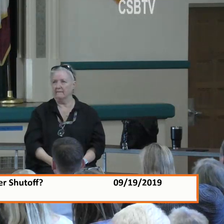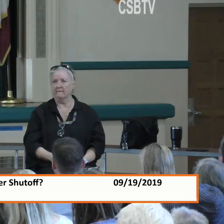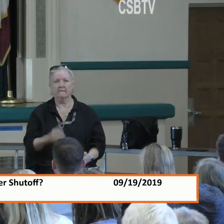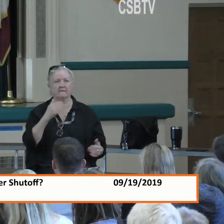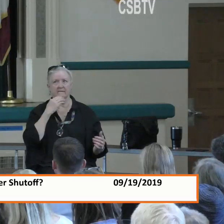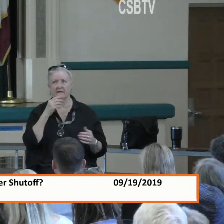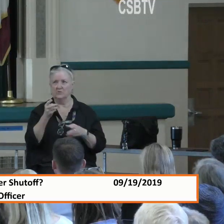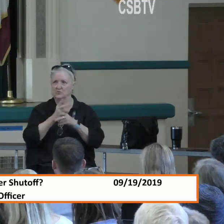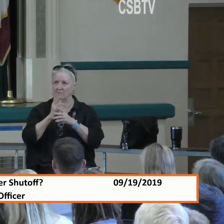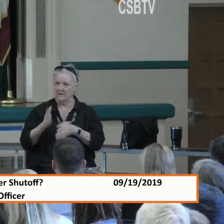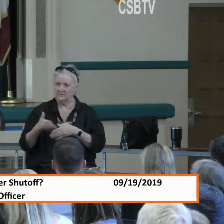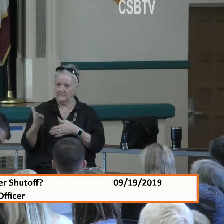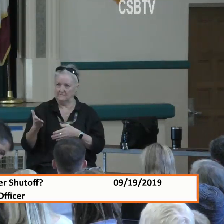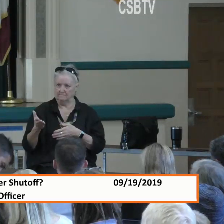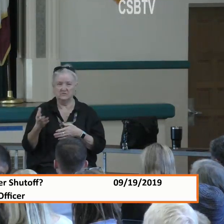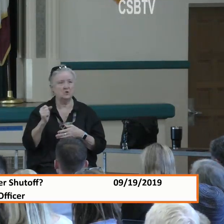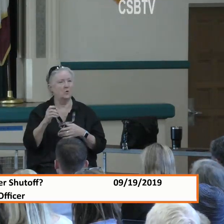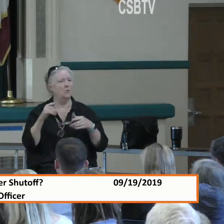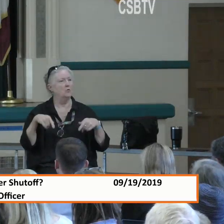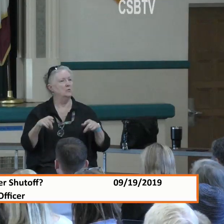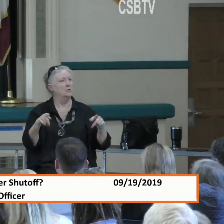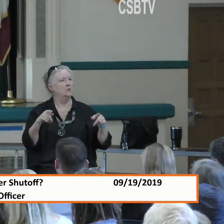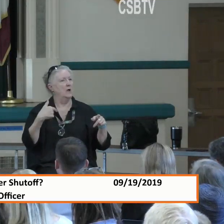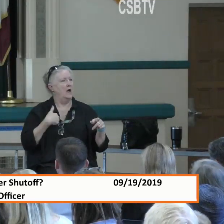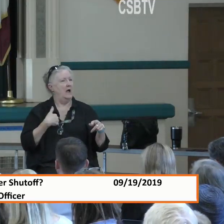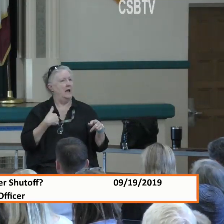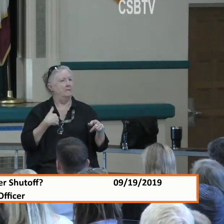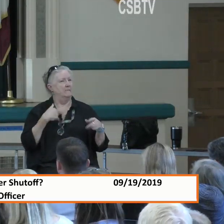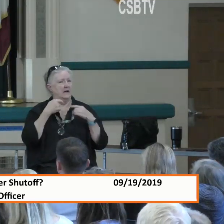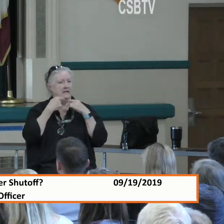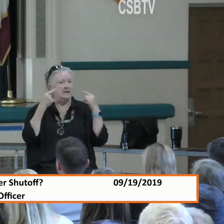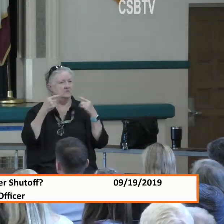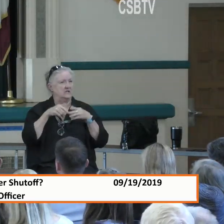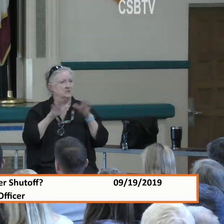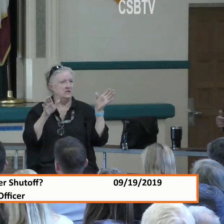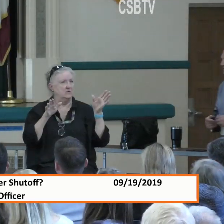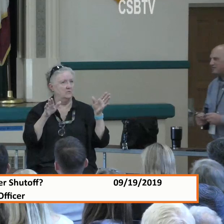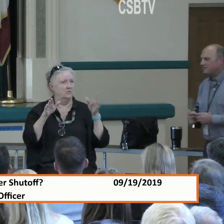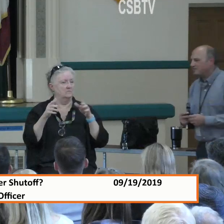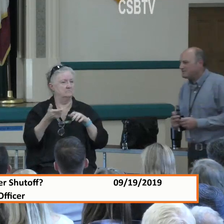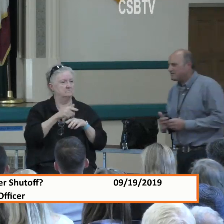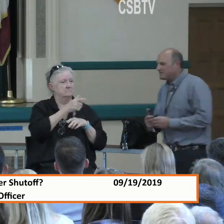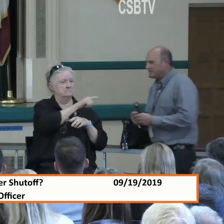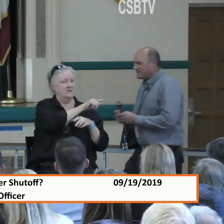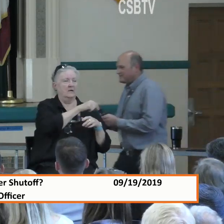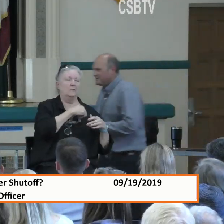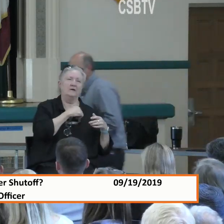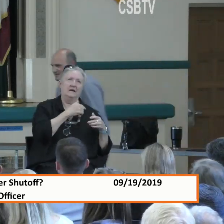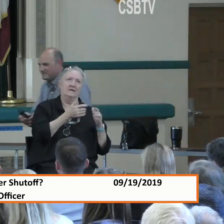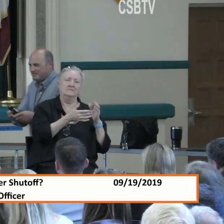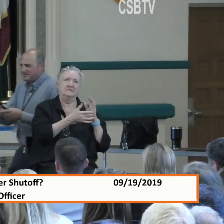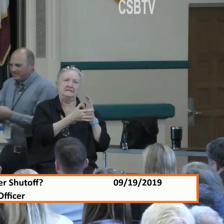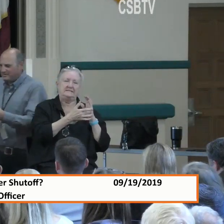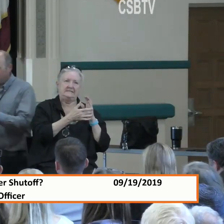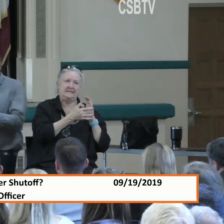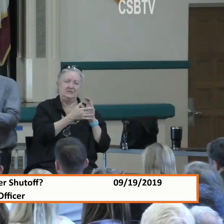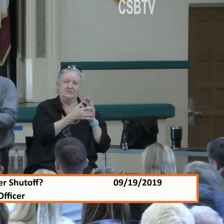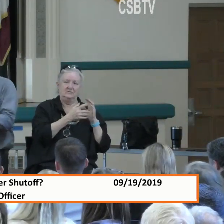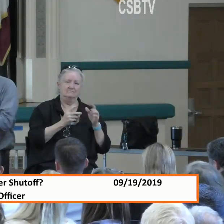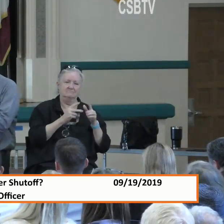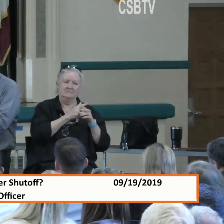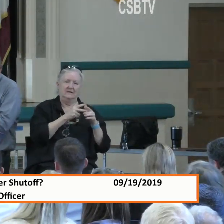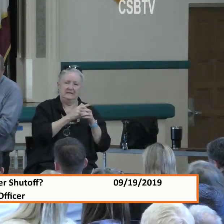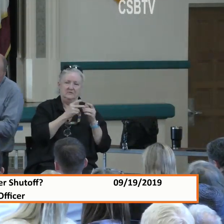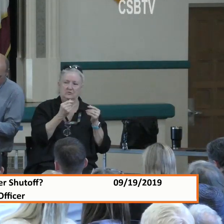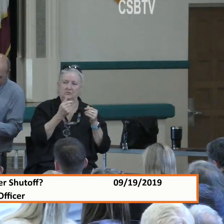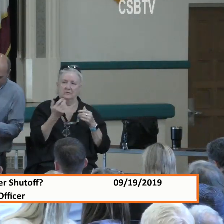Thank you, Supervisor. So while I'm announcing the general run-up, we've got a slight technical plug-in deal to do here.